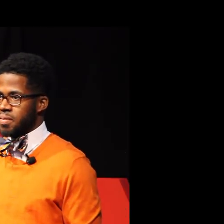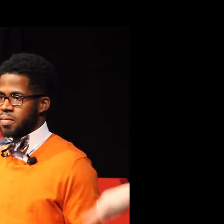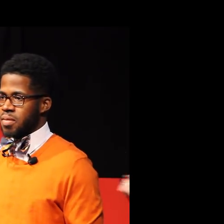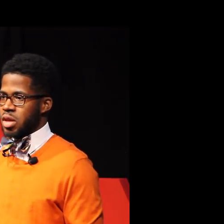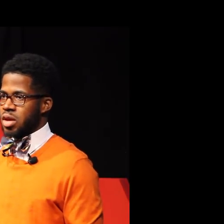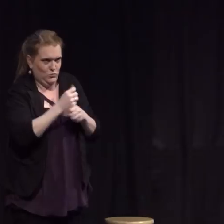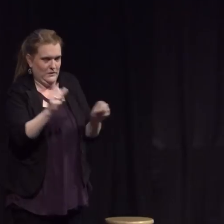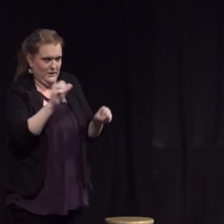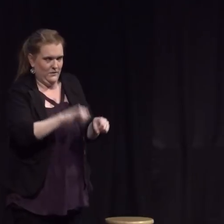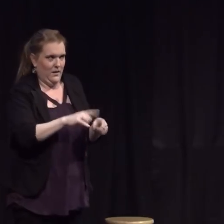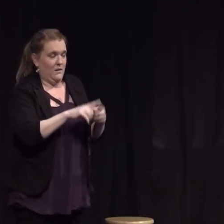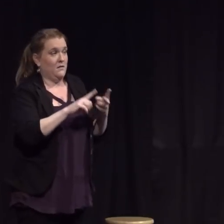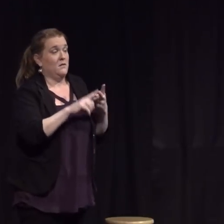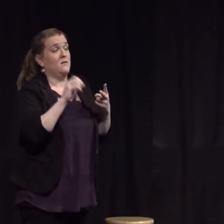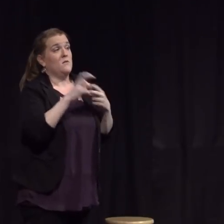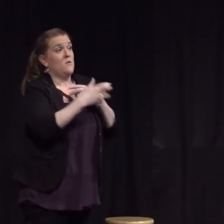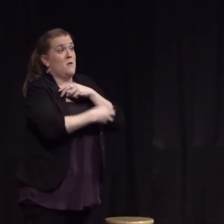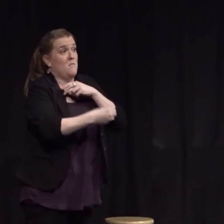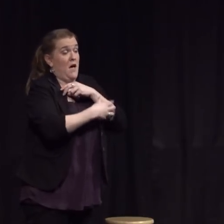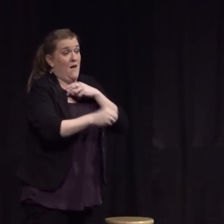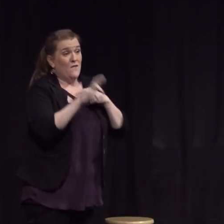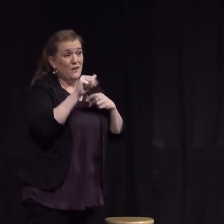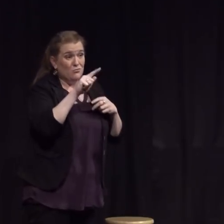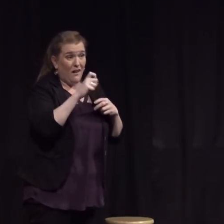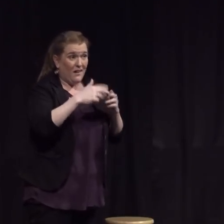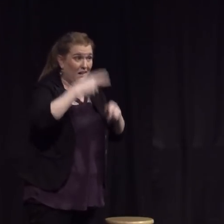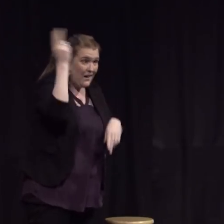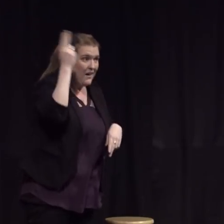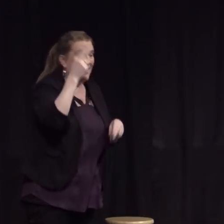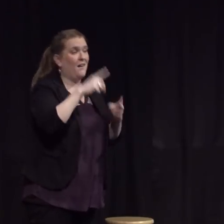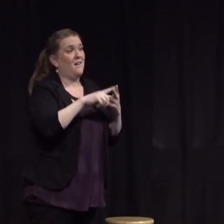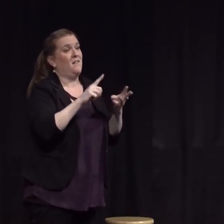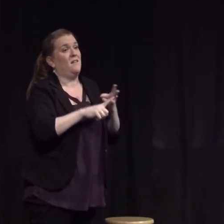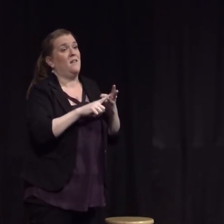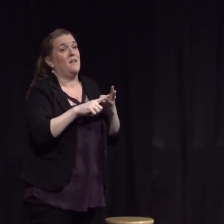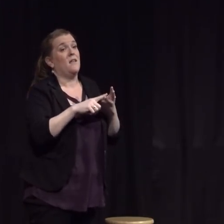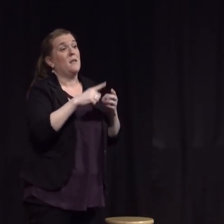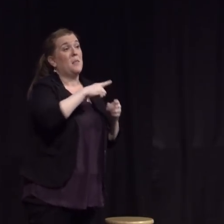21.9%. There is still work when the black-white income gap is